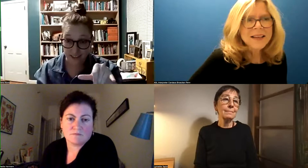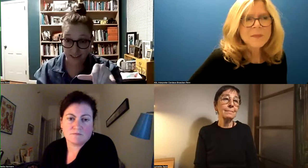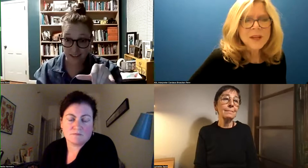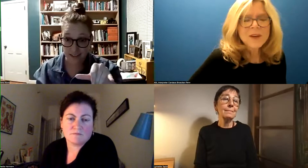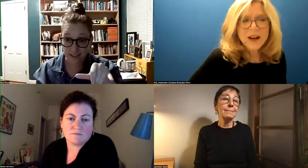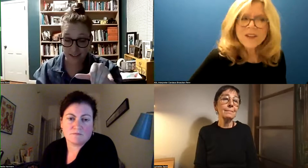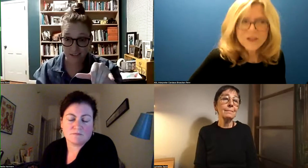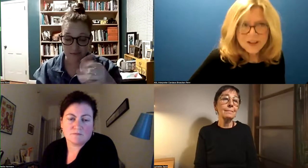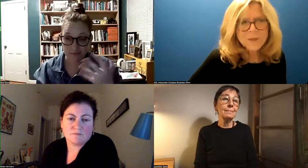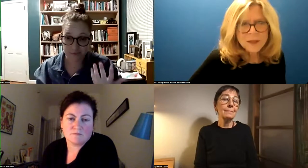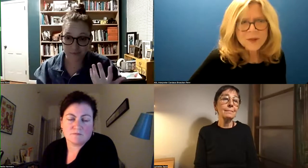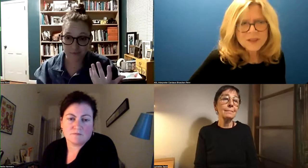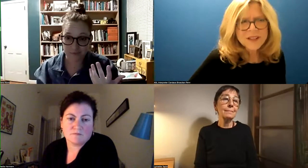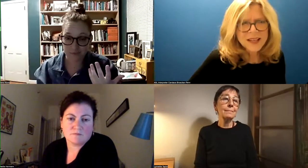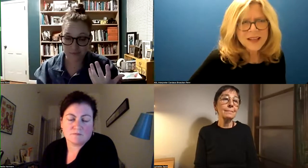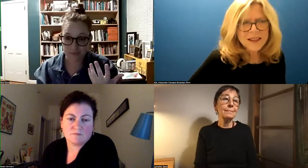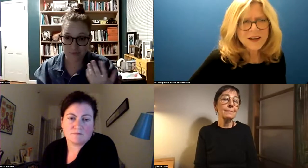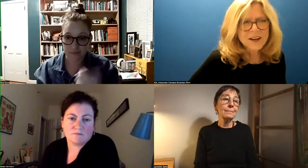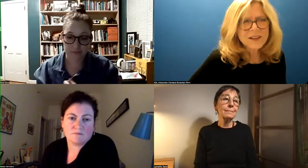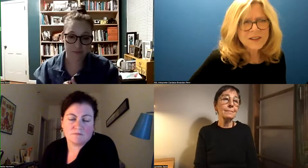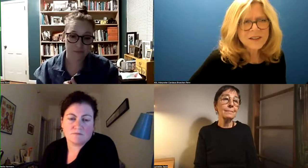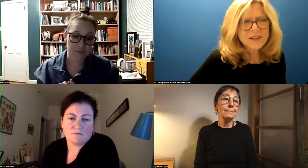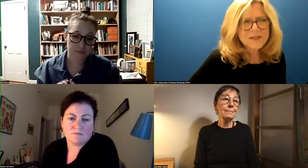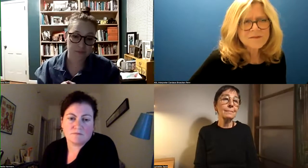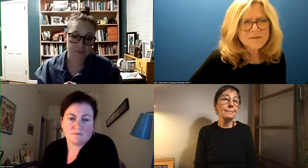I had to be around other deaf people to get there.